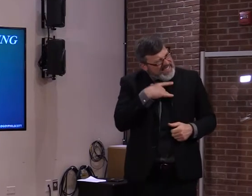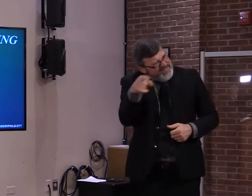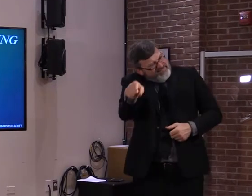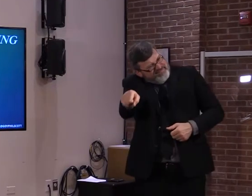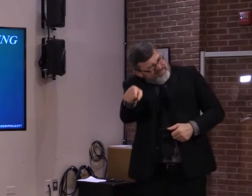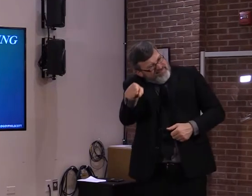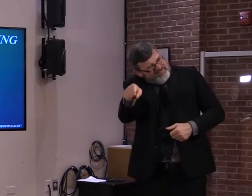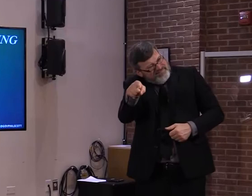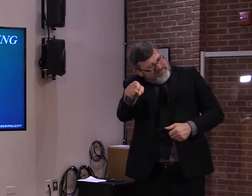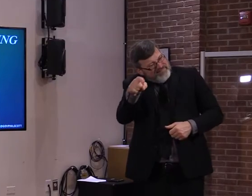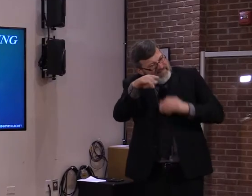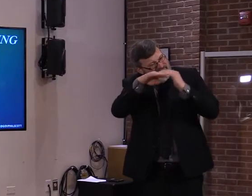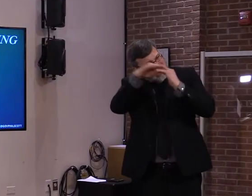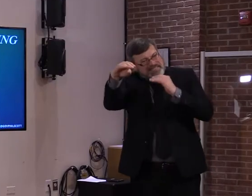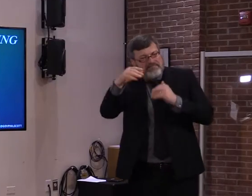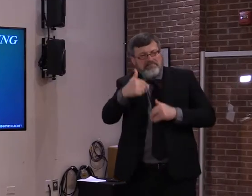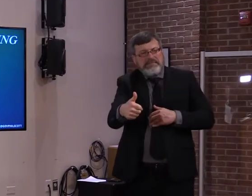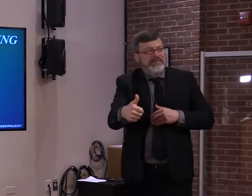case.